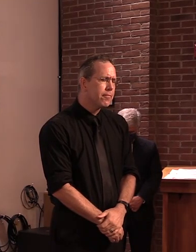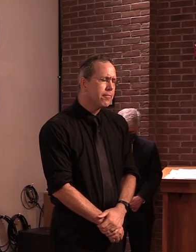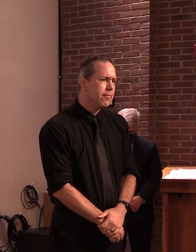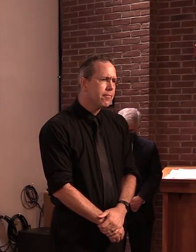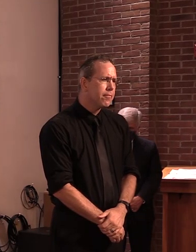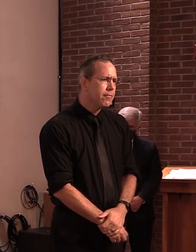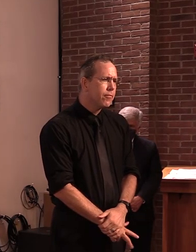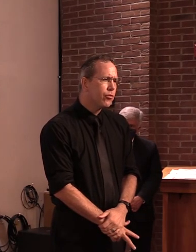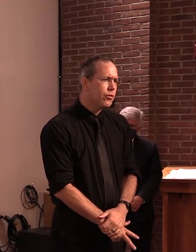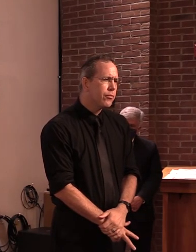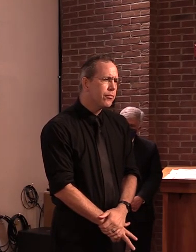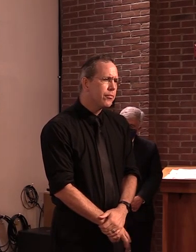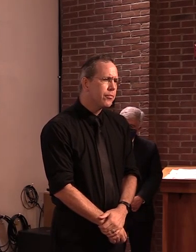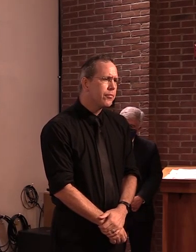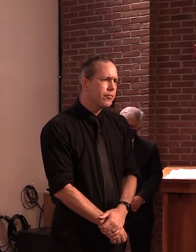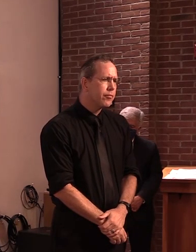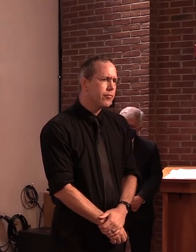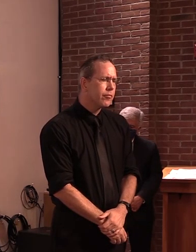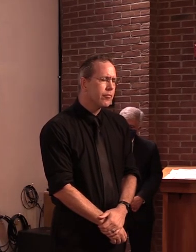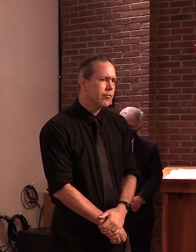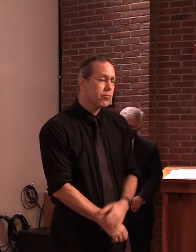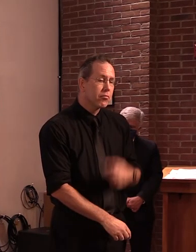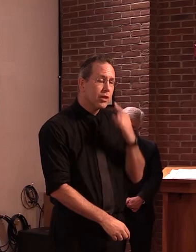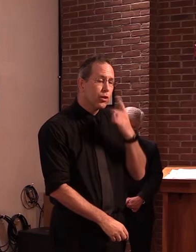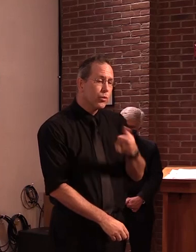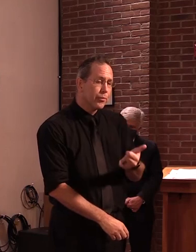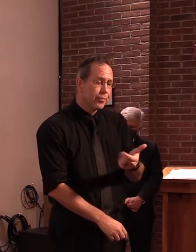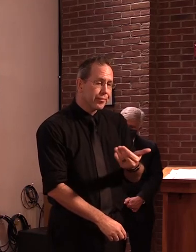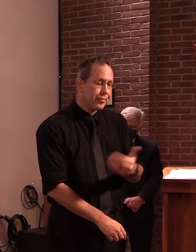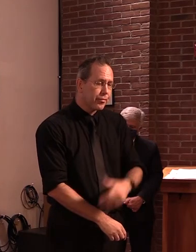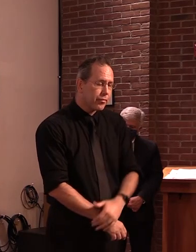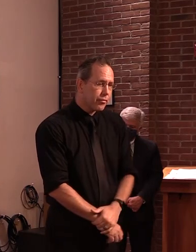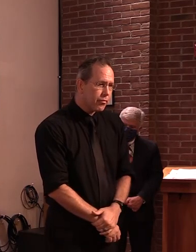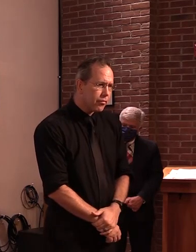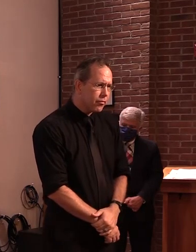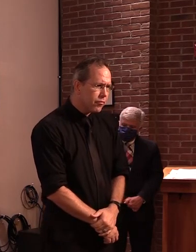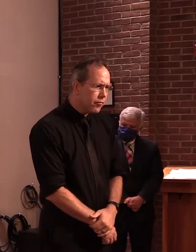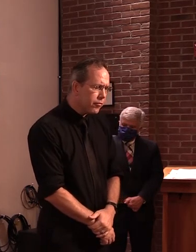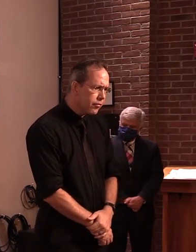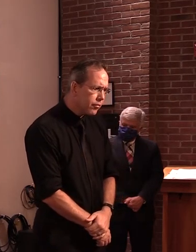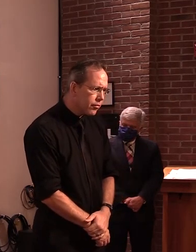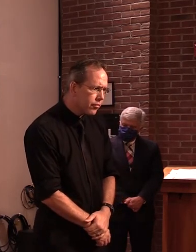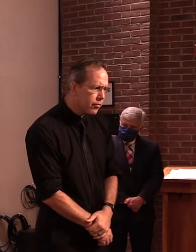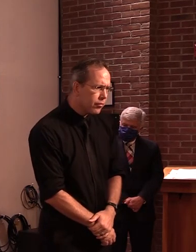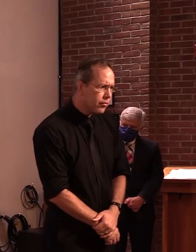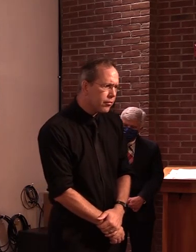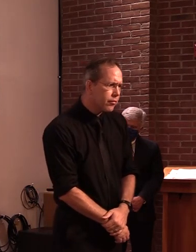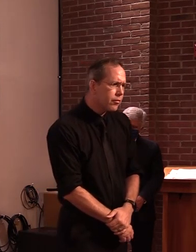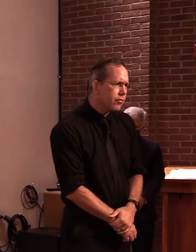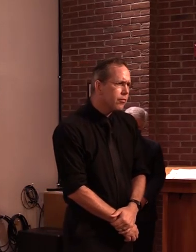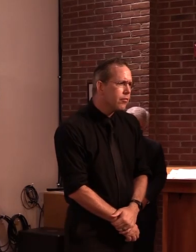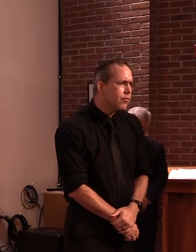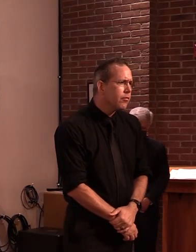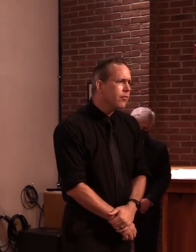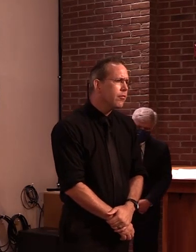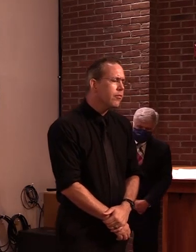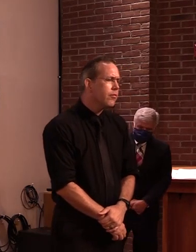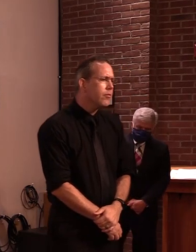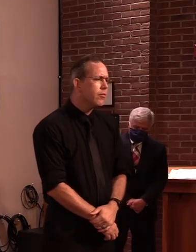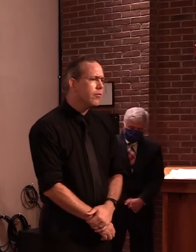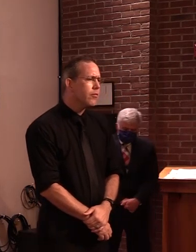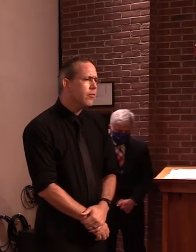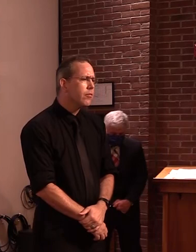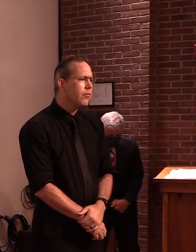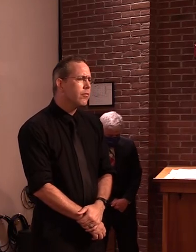Can you hear me, Governor? We can. Sorry for the delay there. My question involves the mask mandate. The question for you, that is,